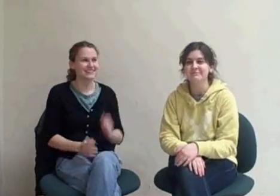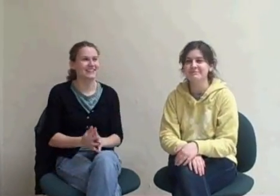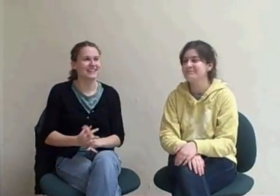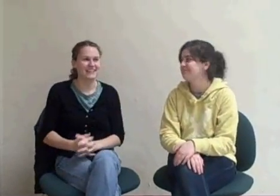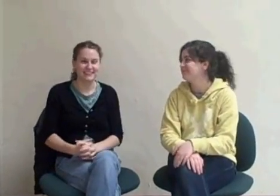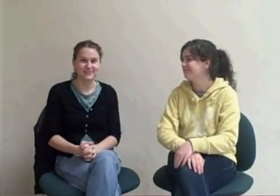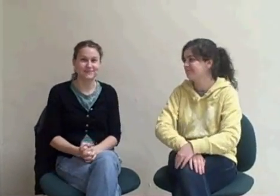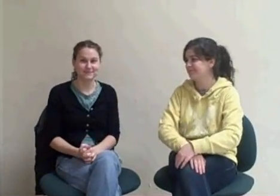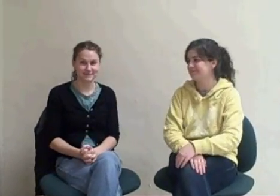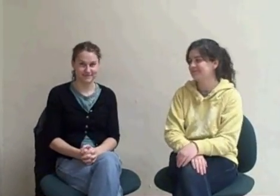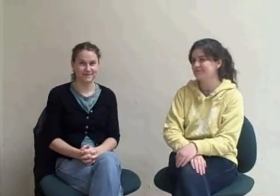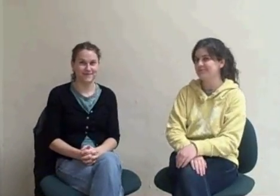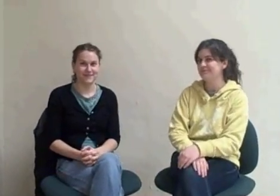guys ready? Here we go.